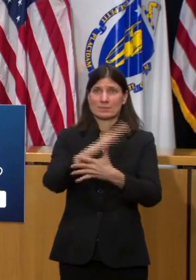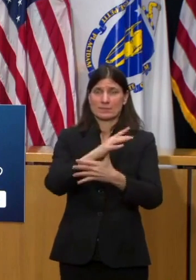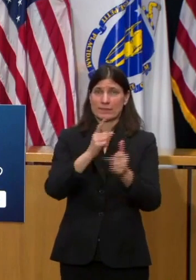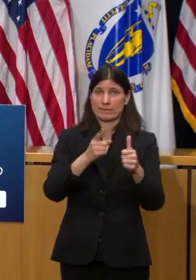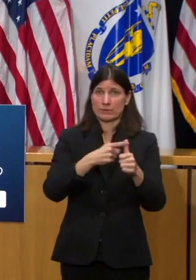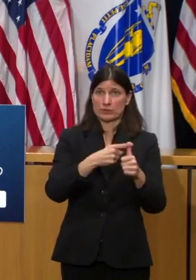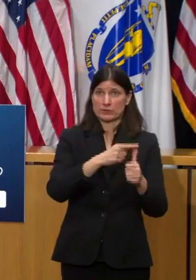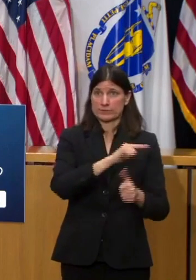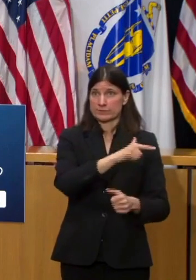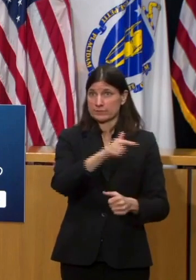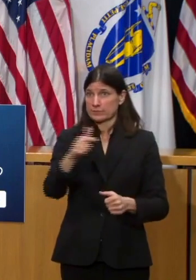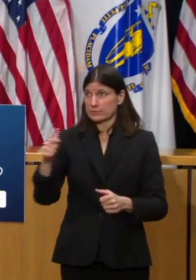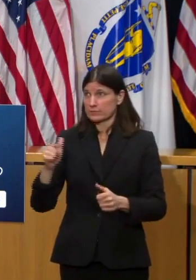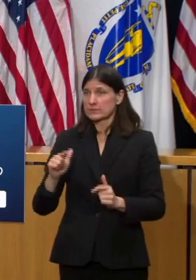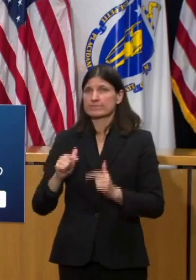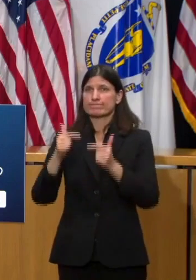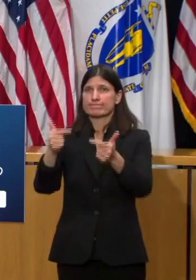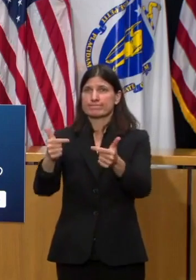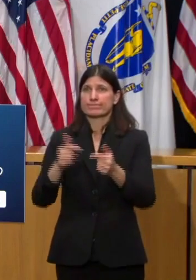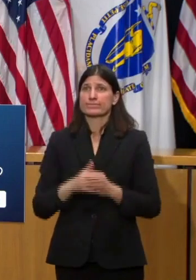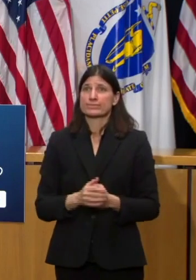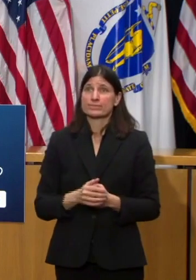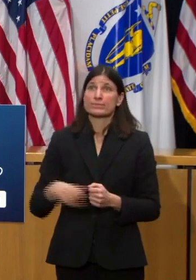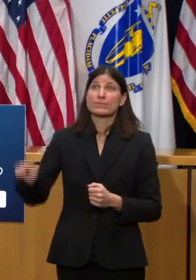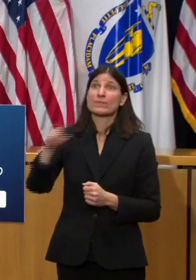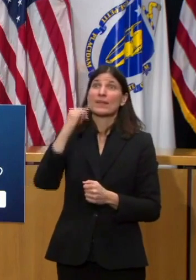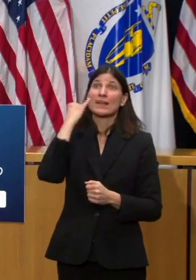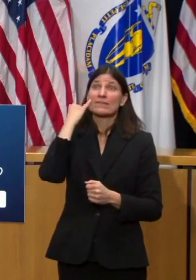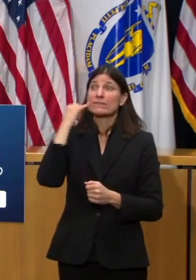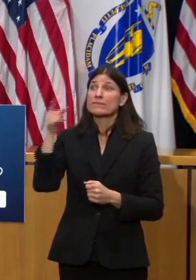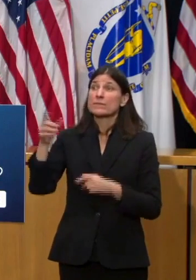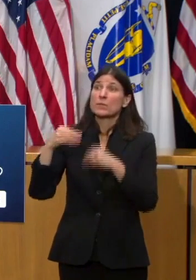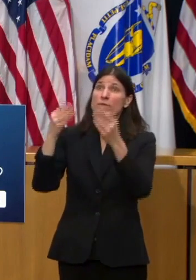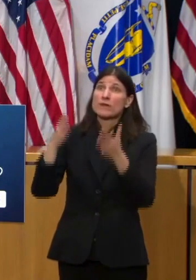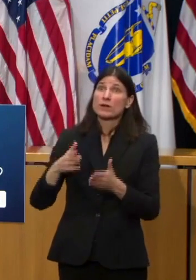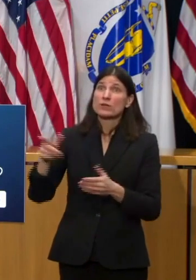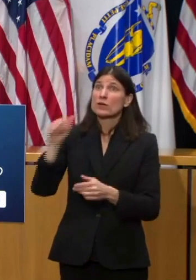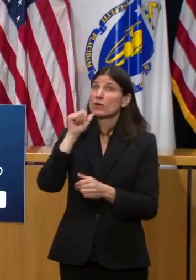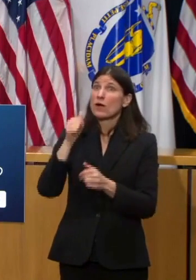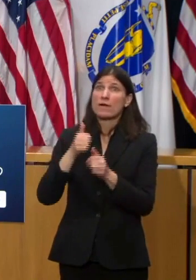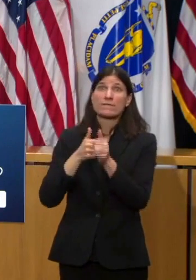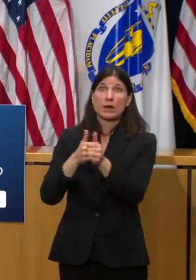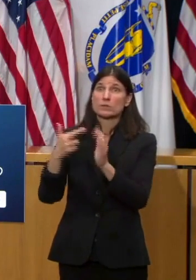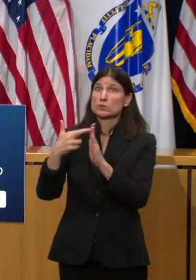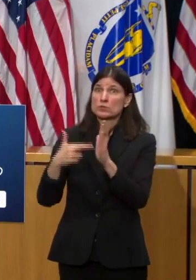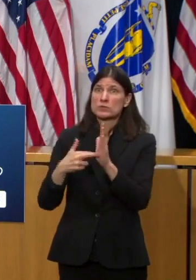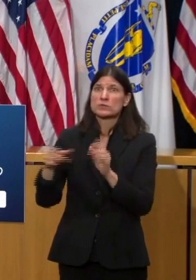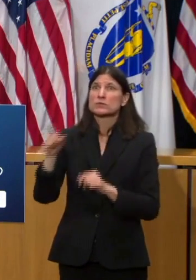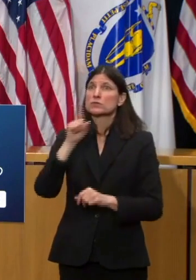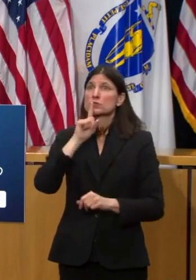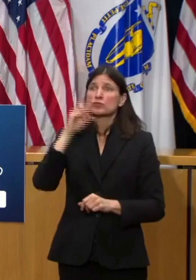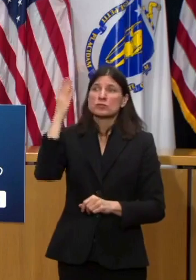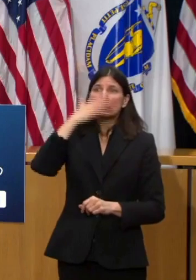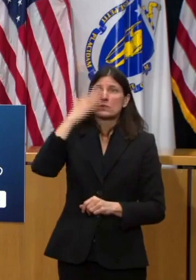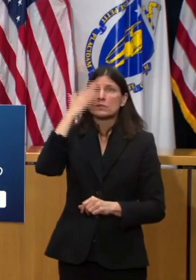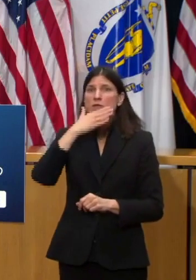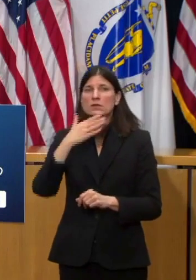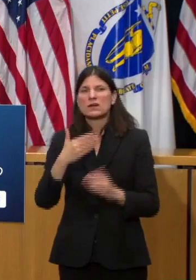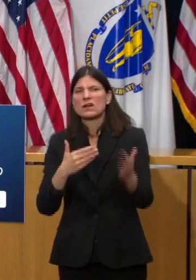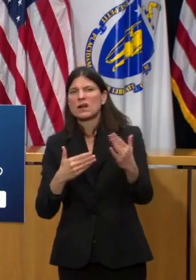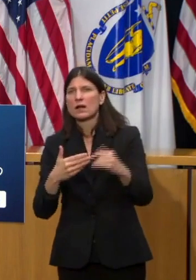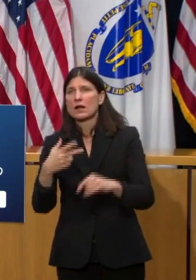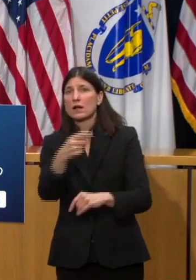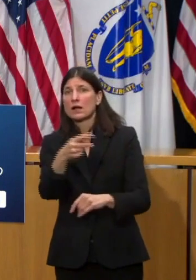not following the guidance and the rules that that we've developed, we'll deal with them. Are you okay with the Cape Cod situation? Do you think